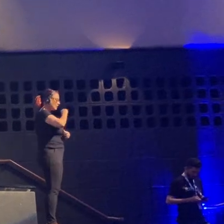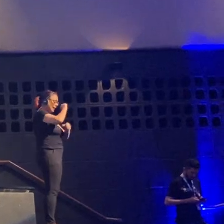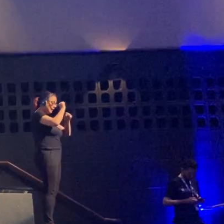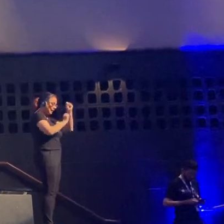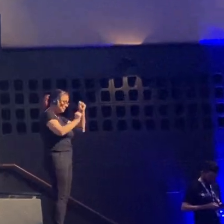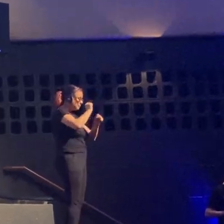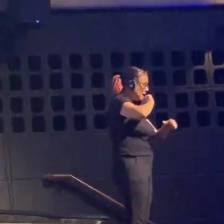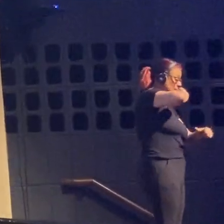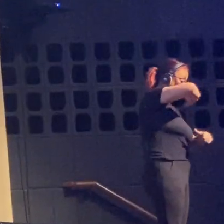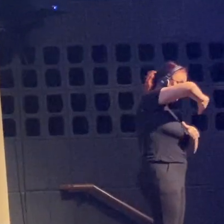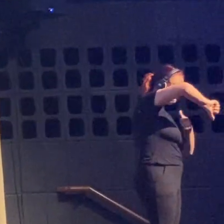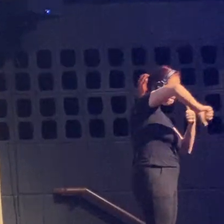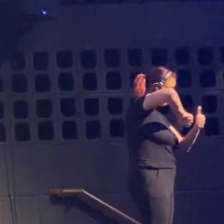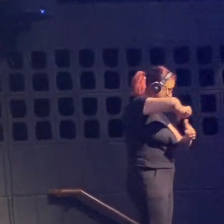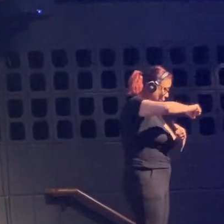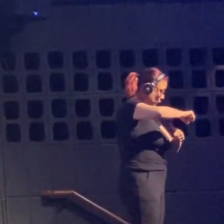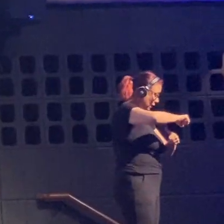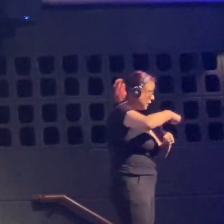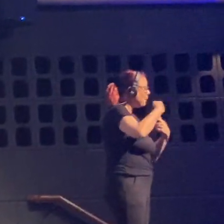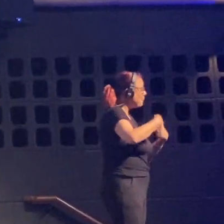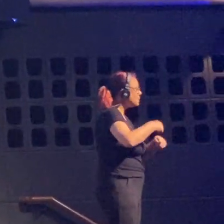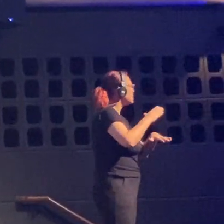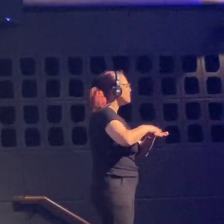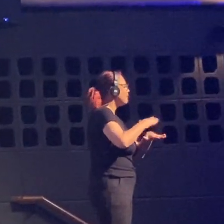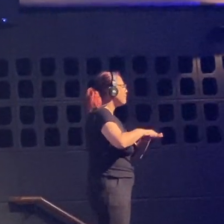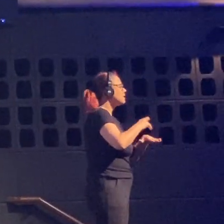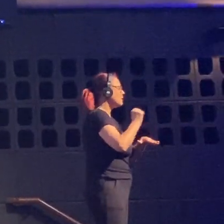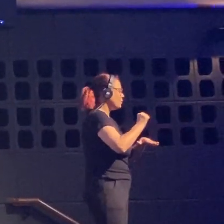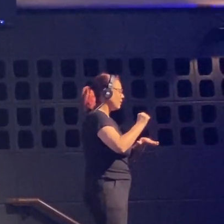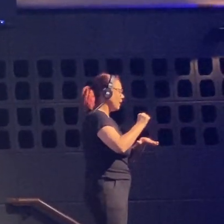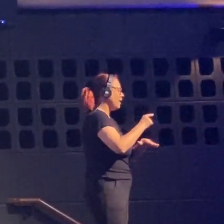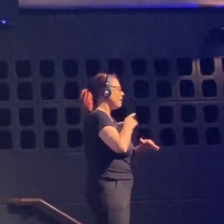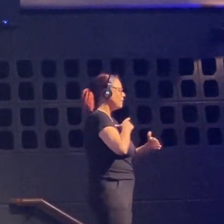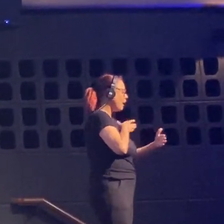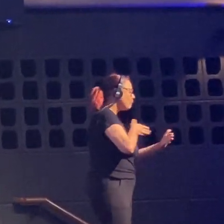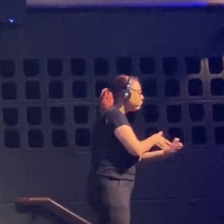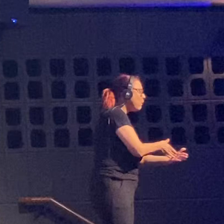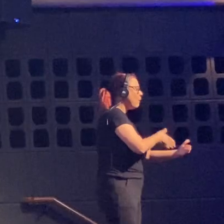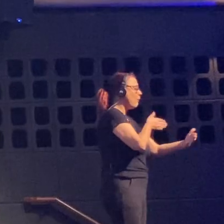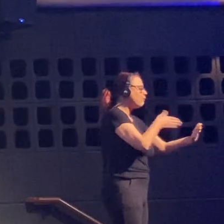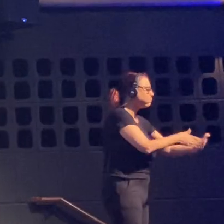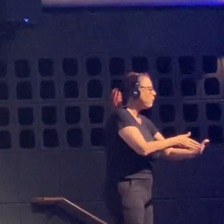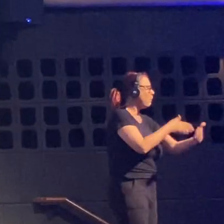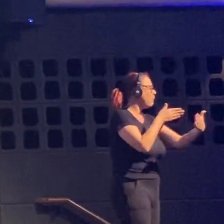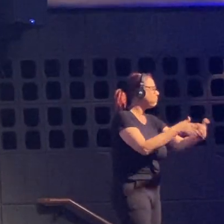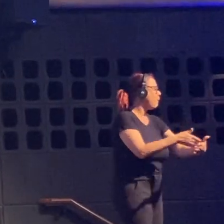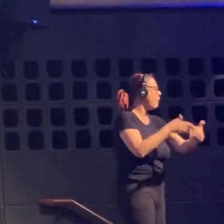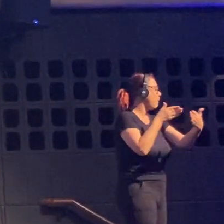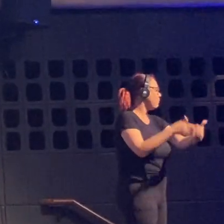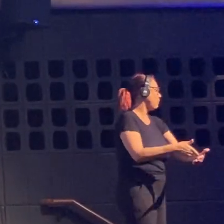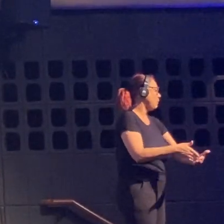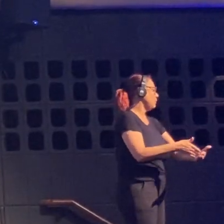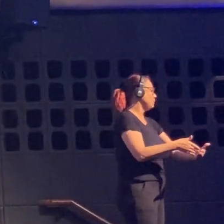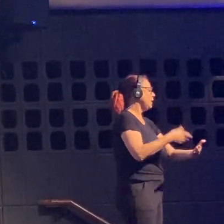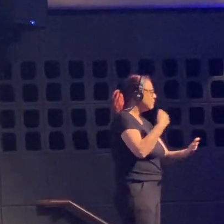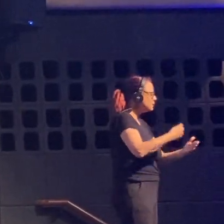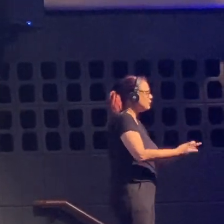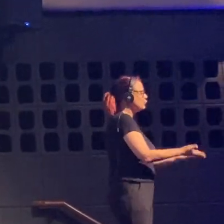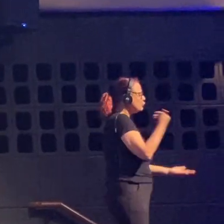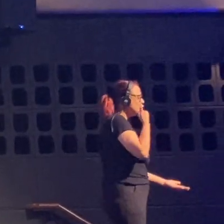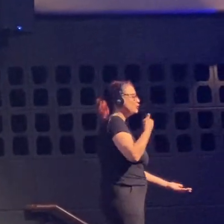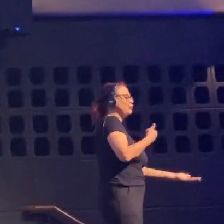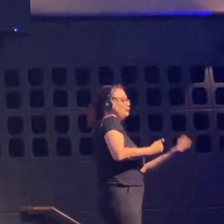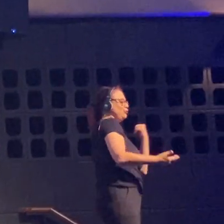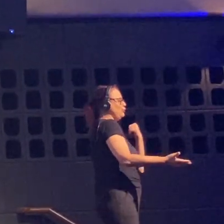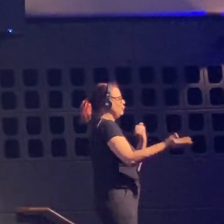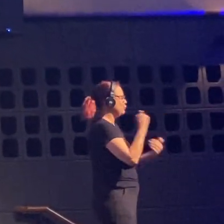Moving the limiting structures that we have together. We cannot do it alone. We need to span